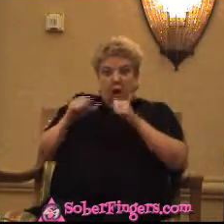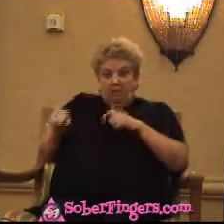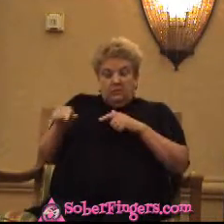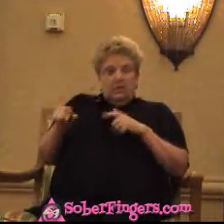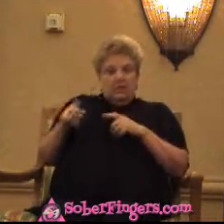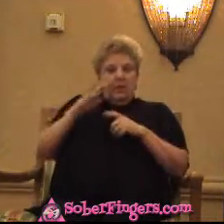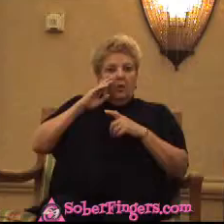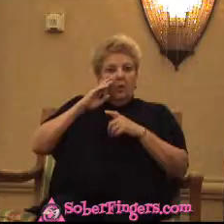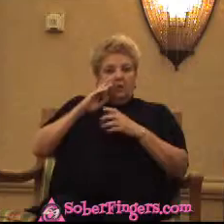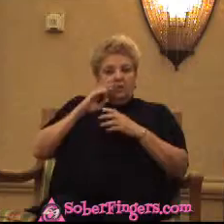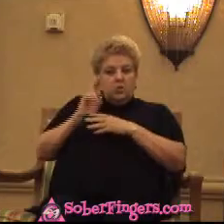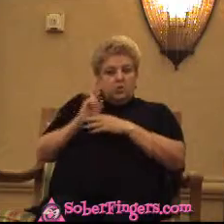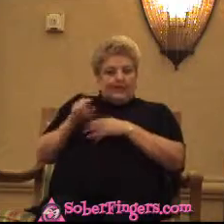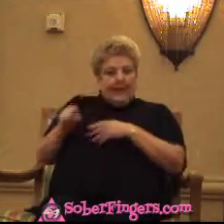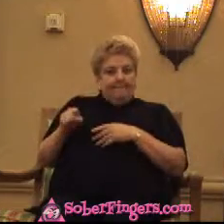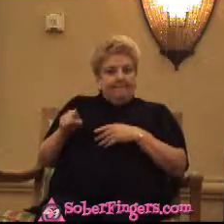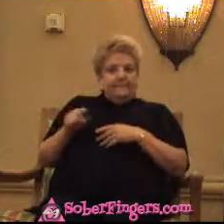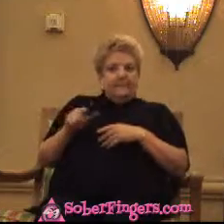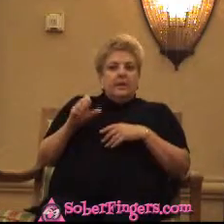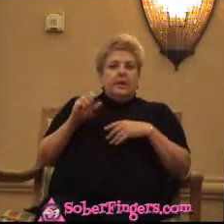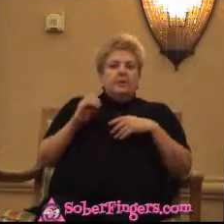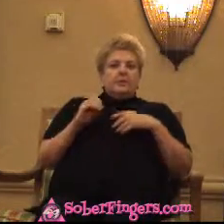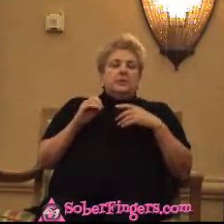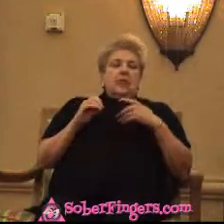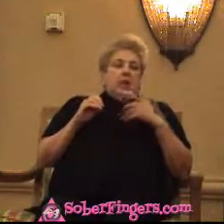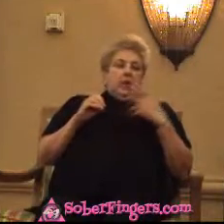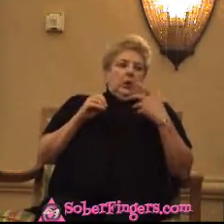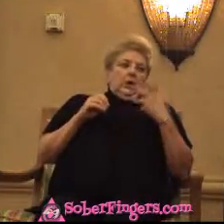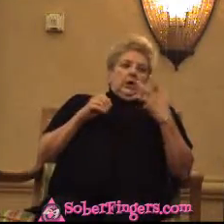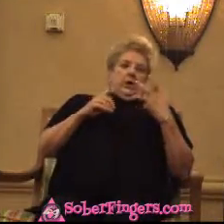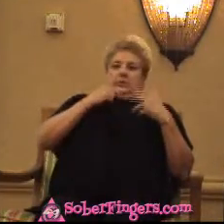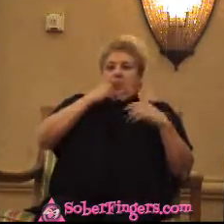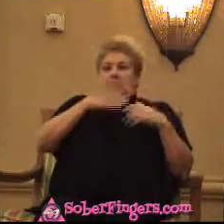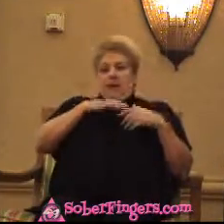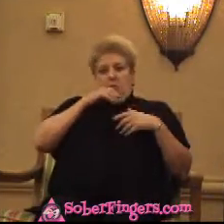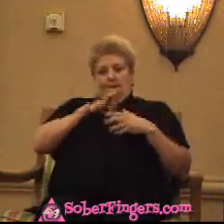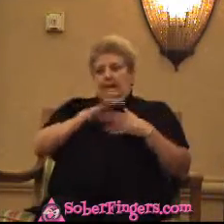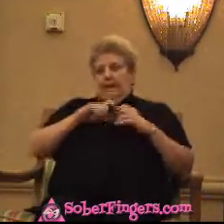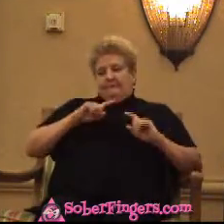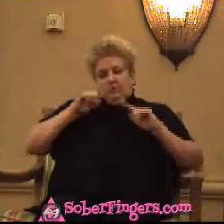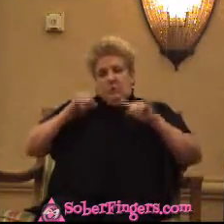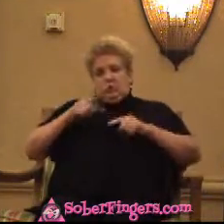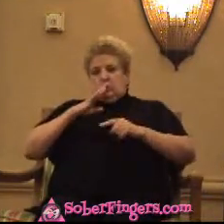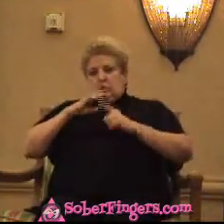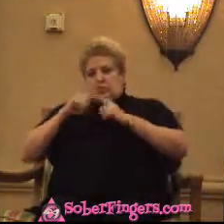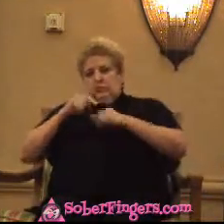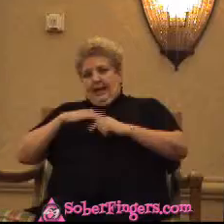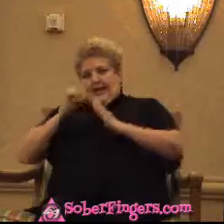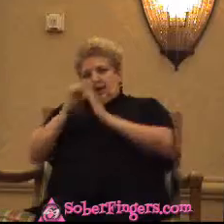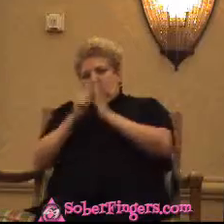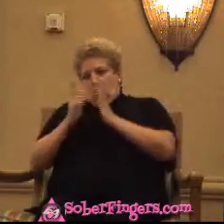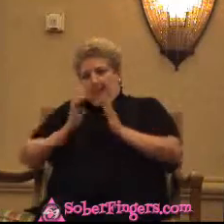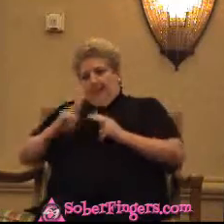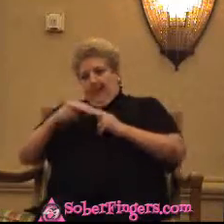after I close the restaurant and talk to my attorney about my case at 2 in the morning, you know. And I was going in this bar in the